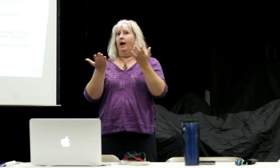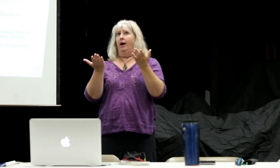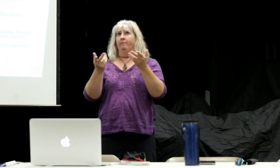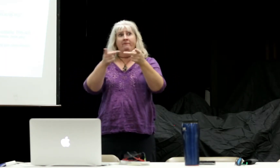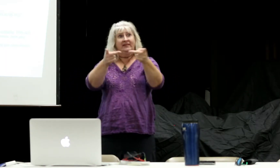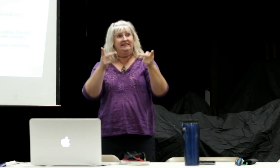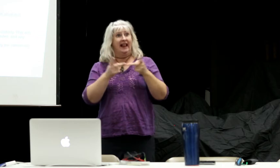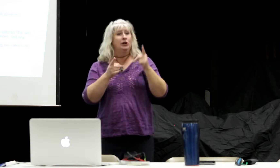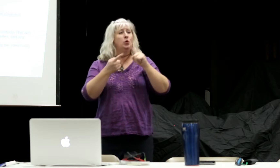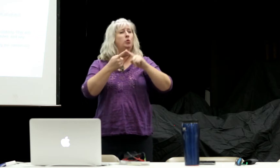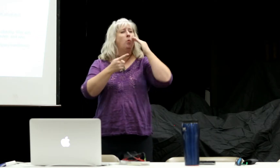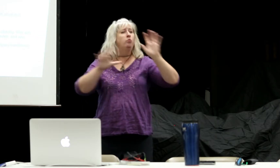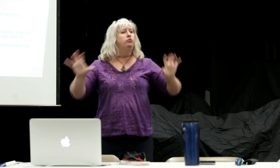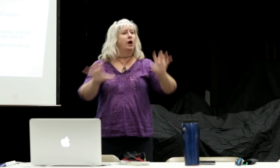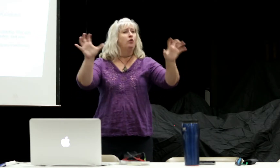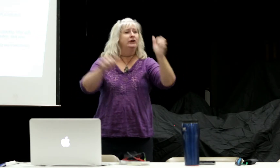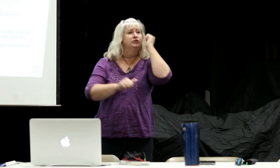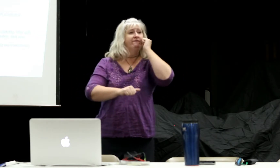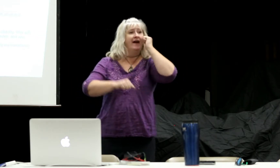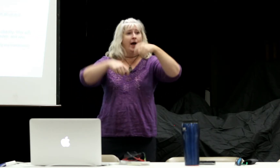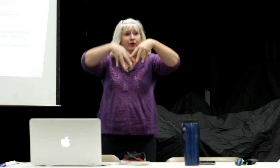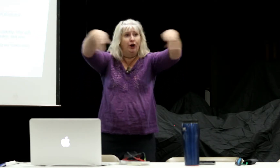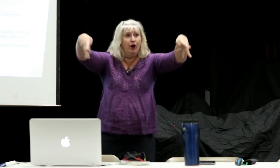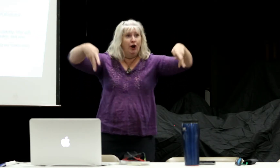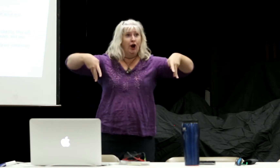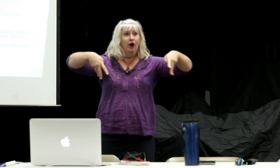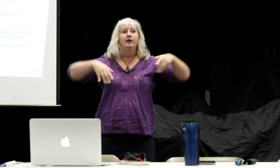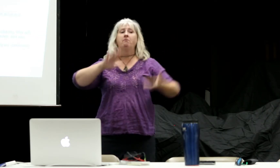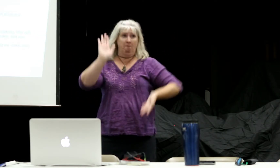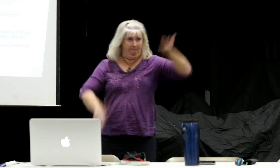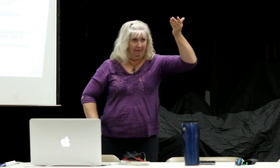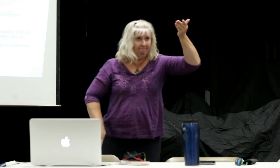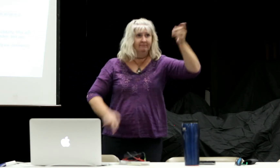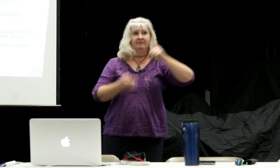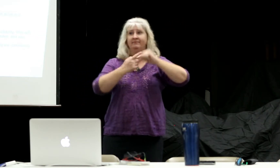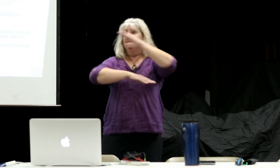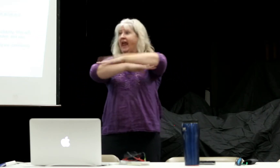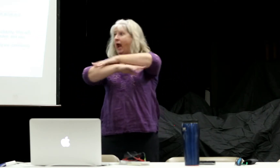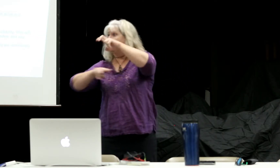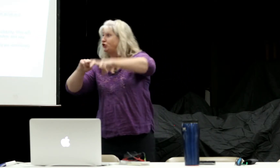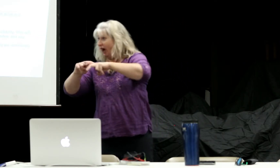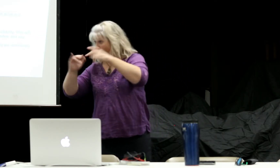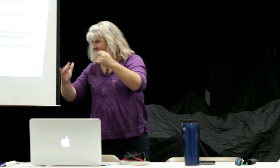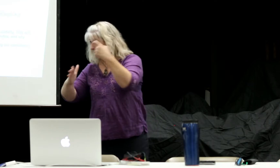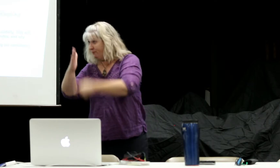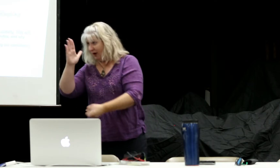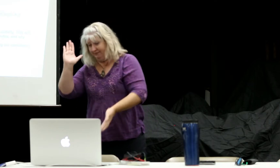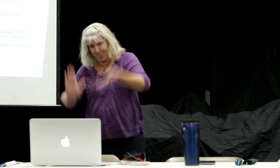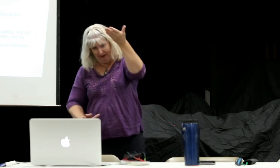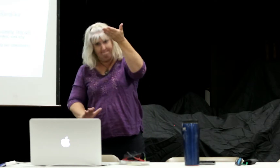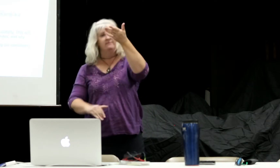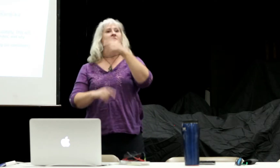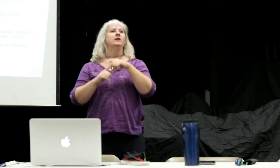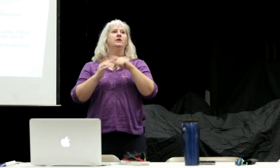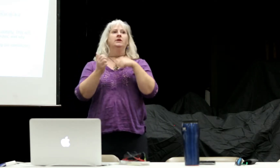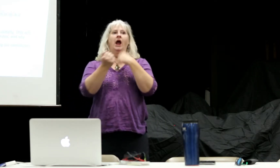gone up. The facilities who decorate and provide the curtains have gone up. Price of table and chairs have